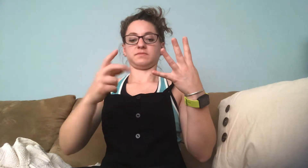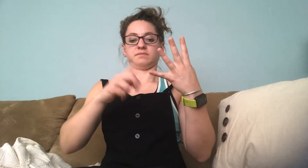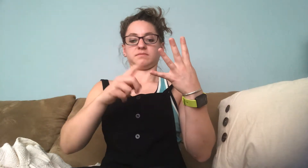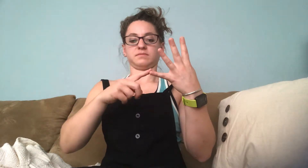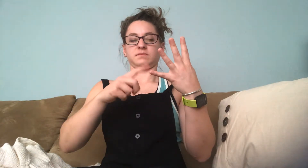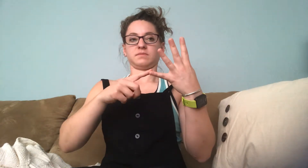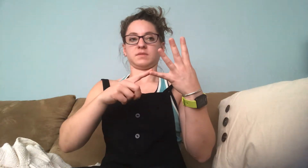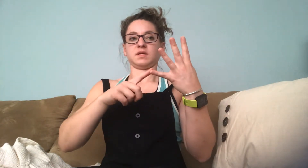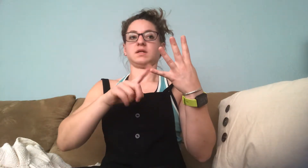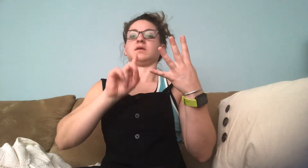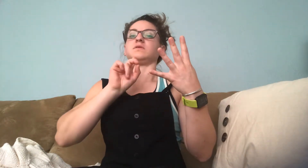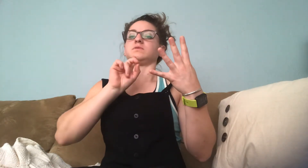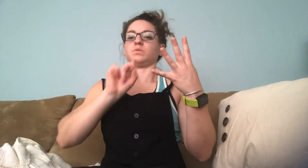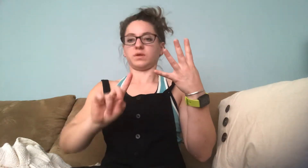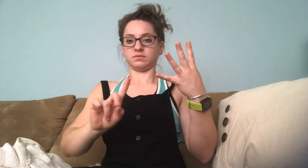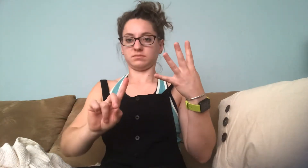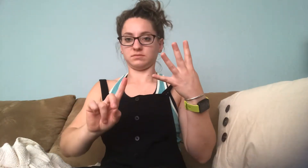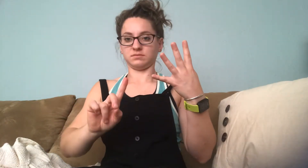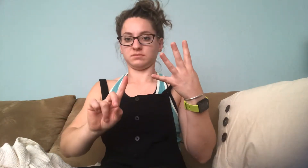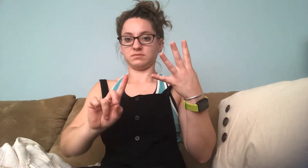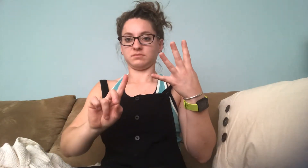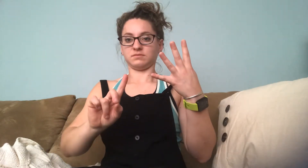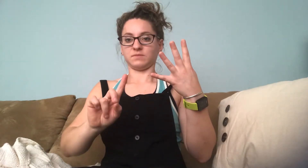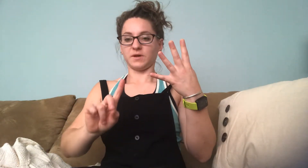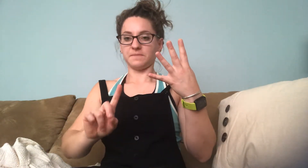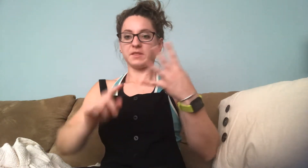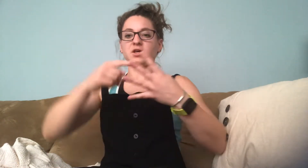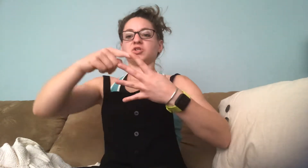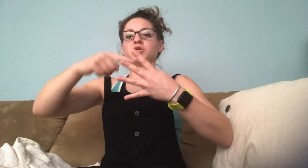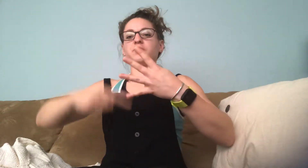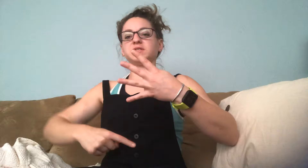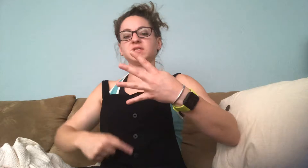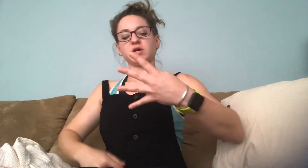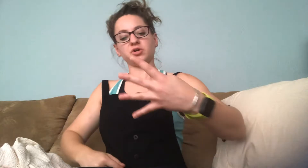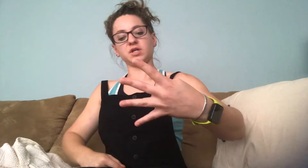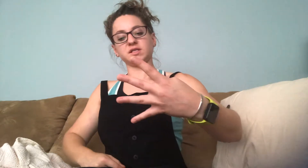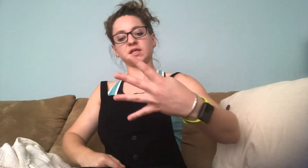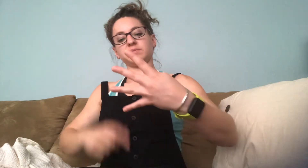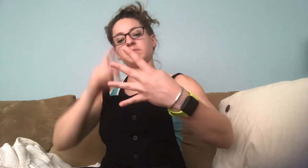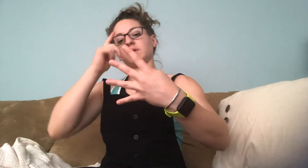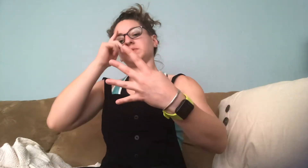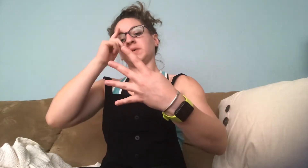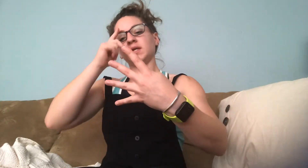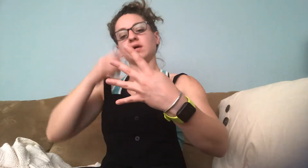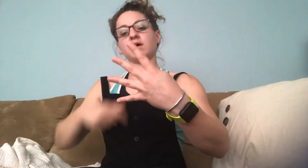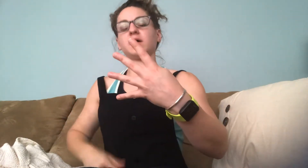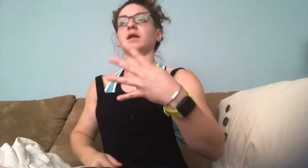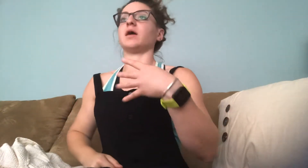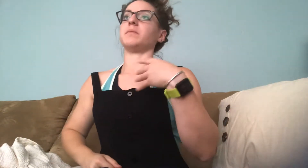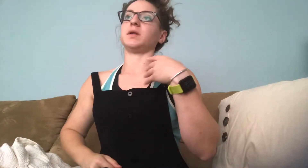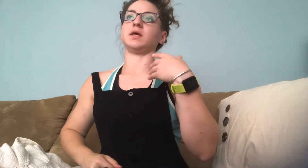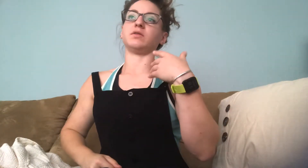Elijah. And he's 1. Okay? So this is how you're going to set people up. Depending on how many